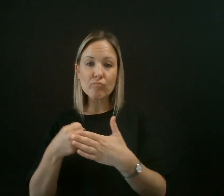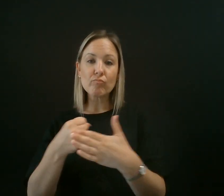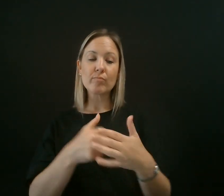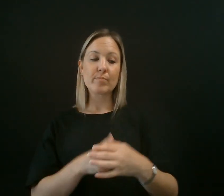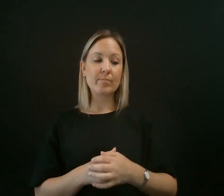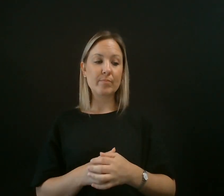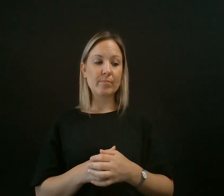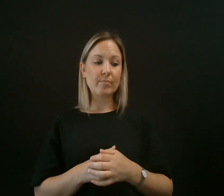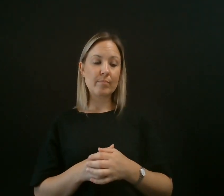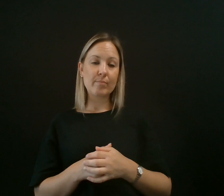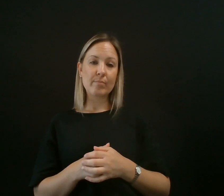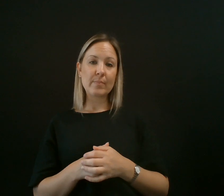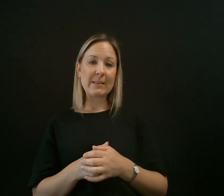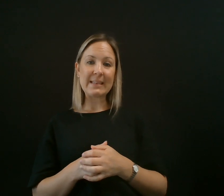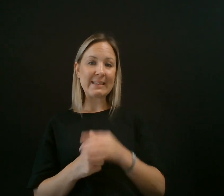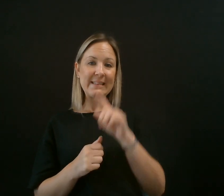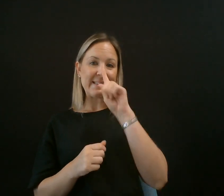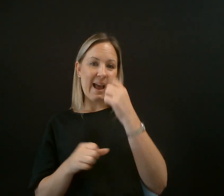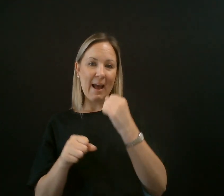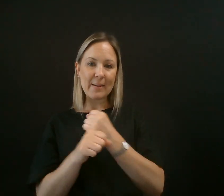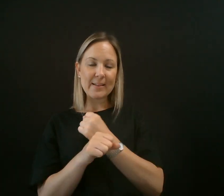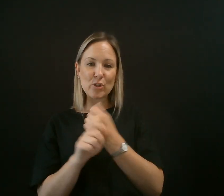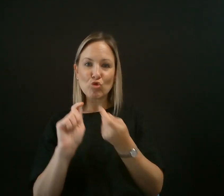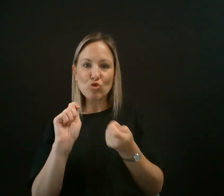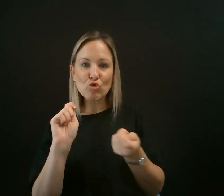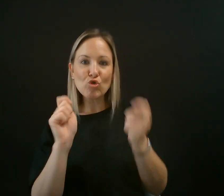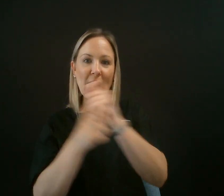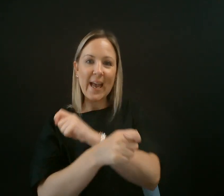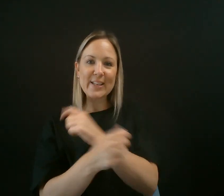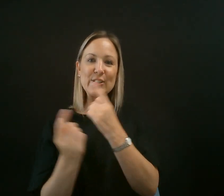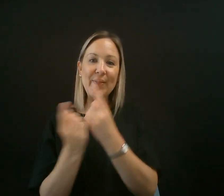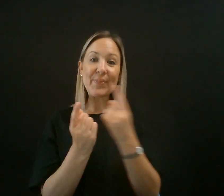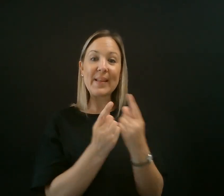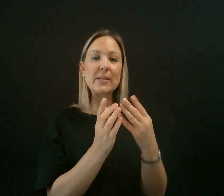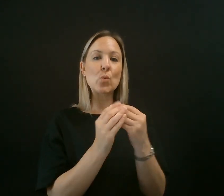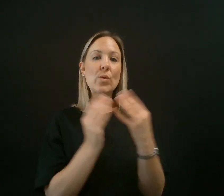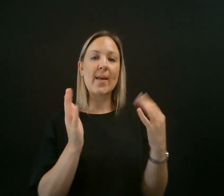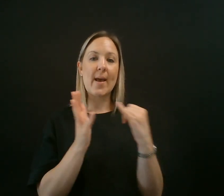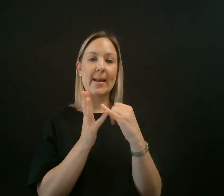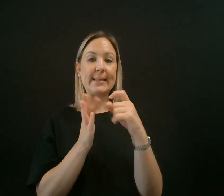not to make alterations or additions without the SDA provider's permission,